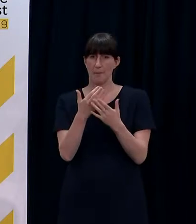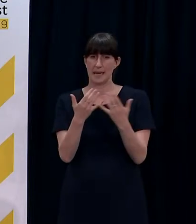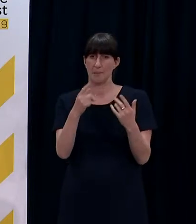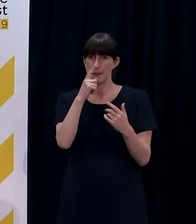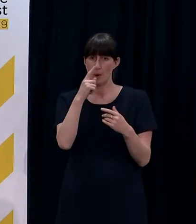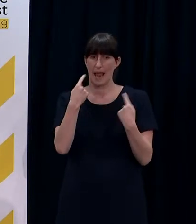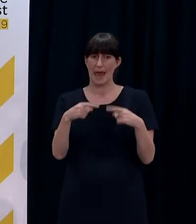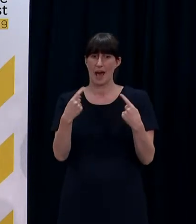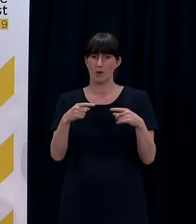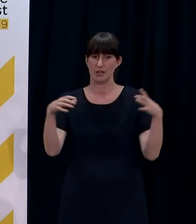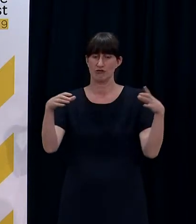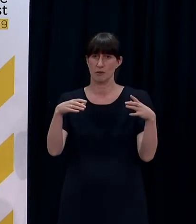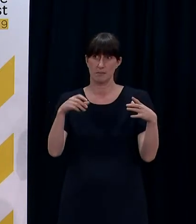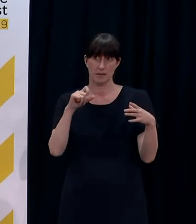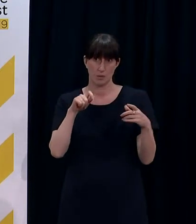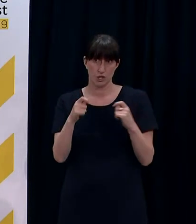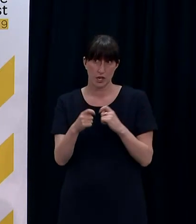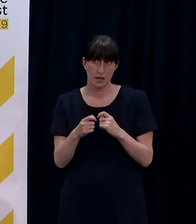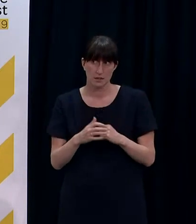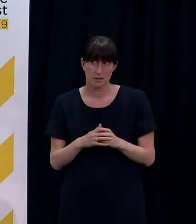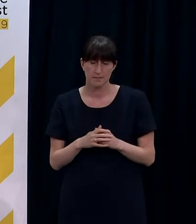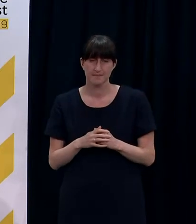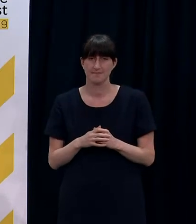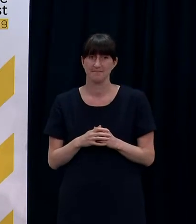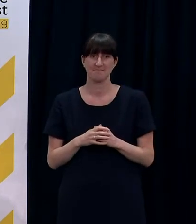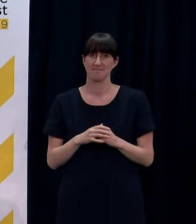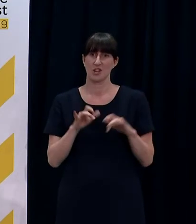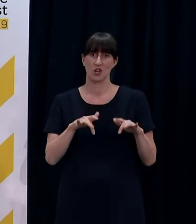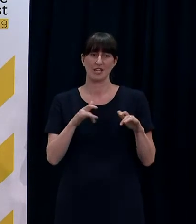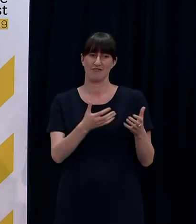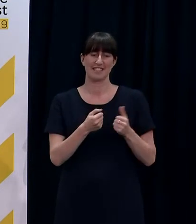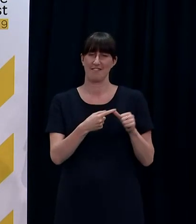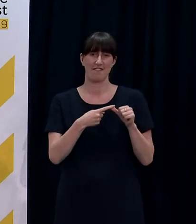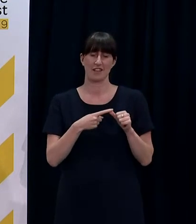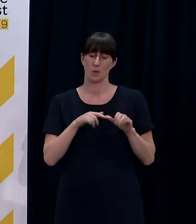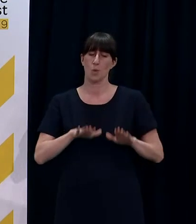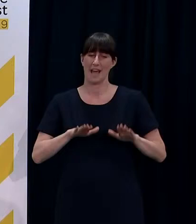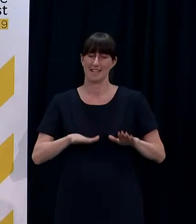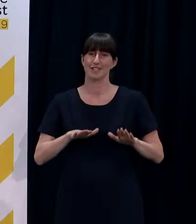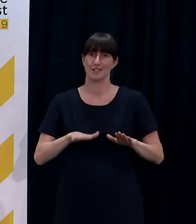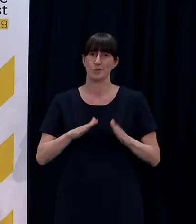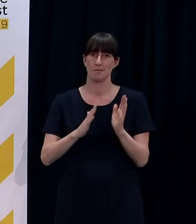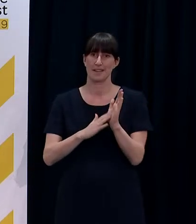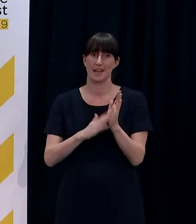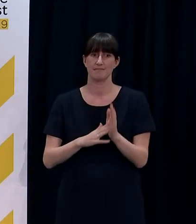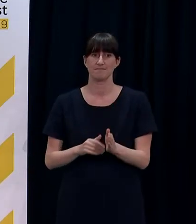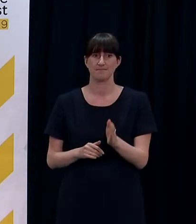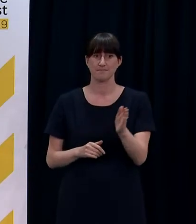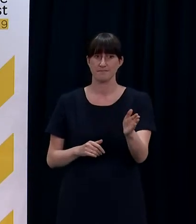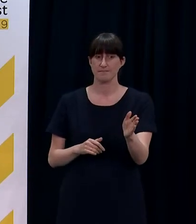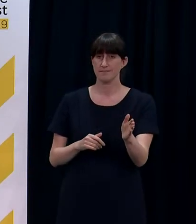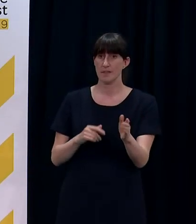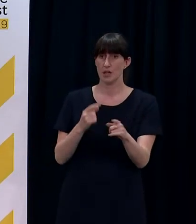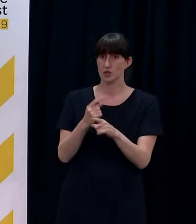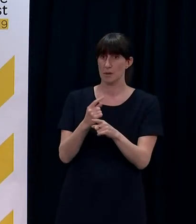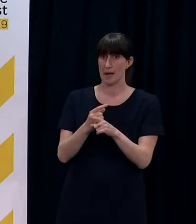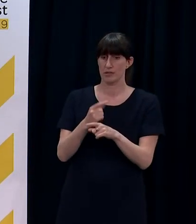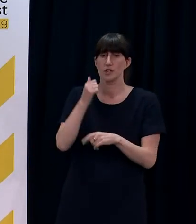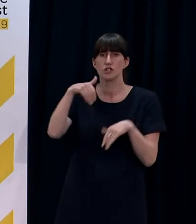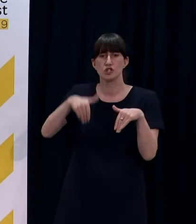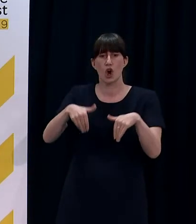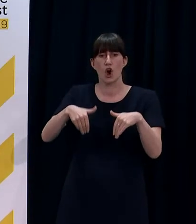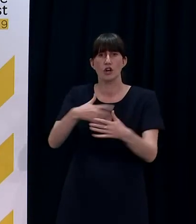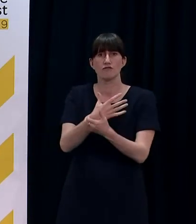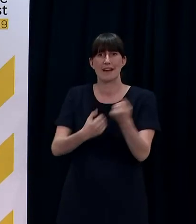card? say, we haven't had that advice yet, so we'll await to get it on Monday. Finish with Ben. On greyhounds, that report was harrowing. More than